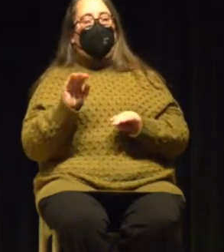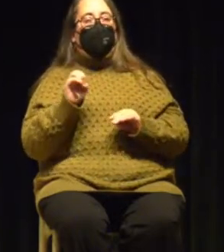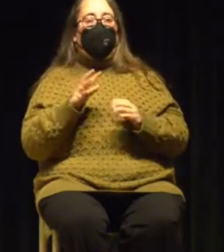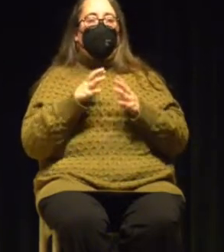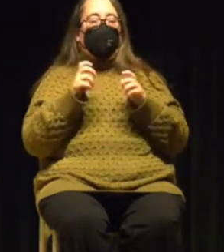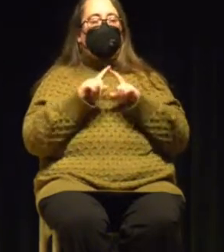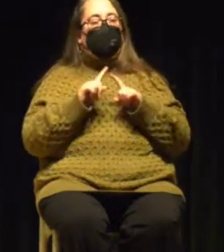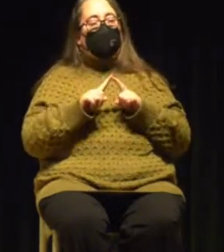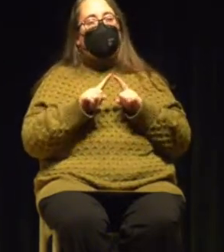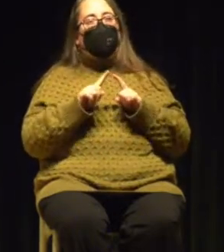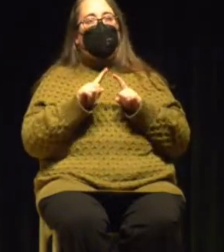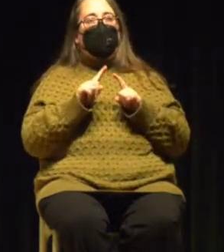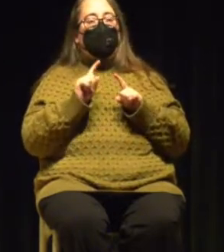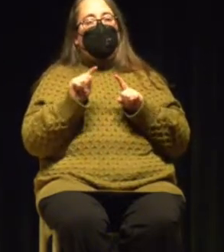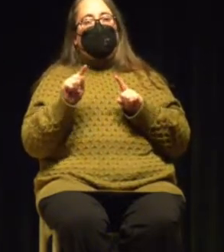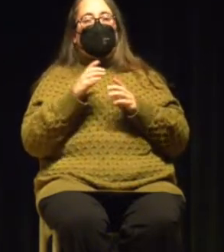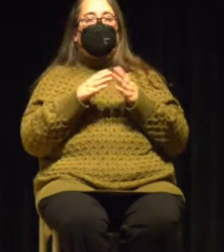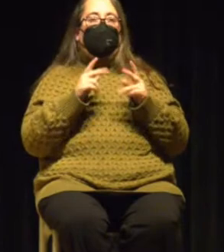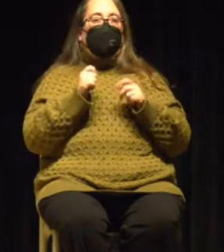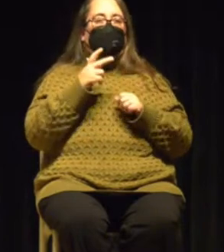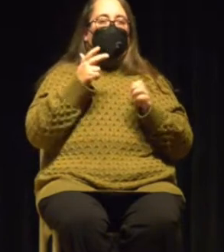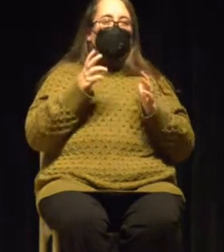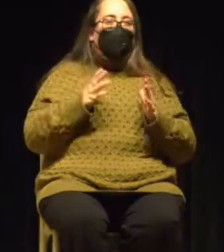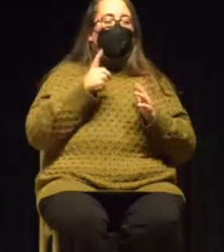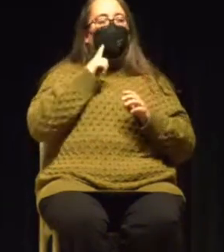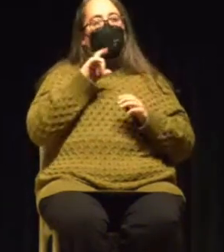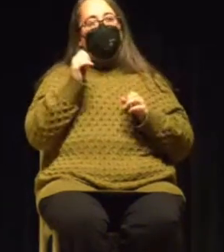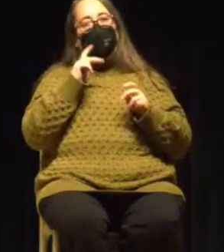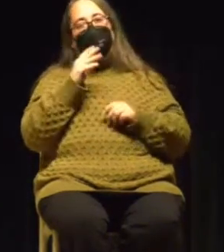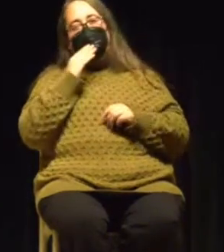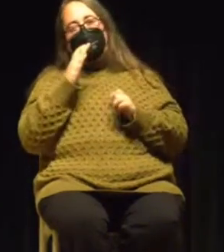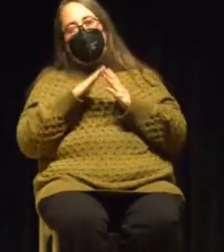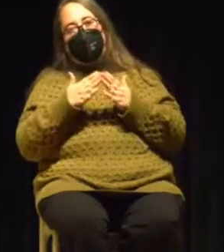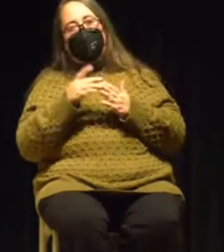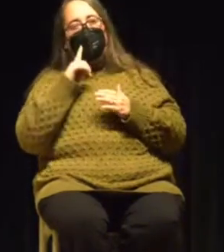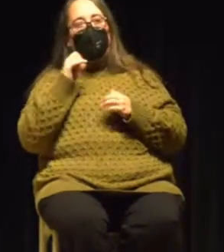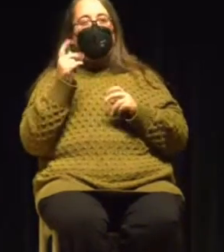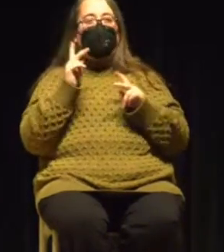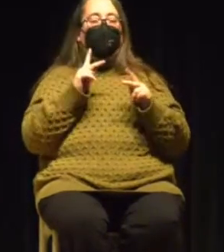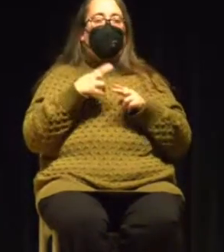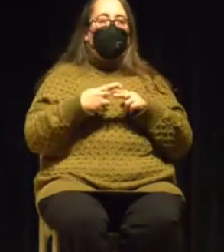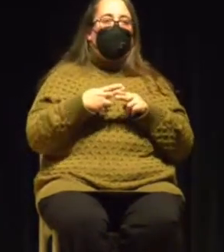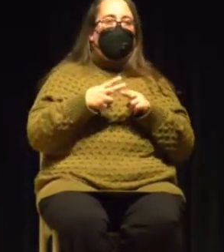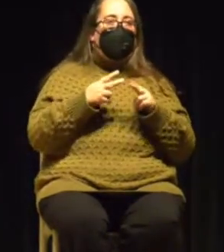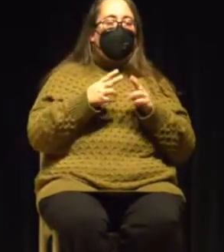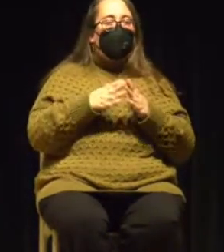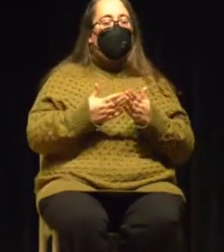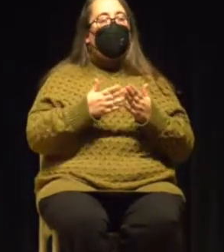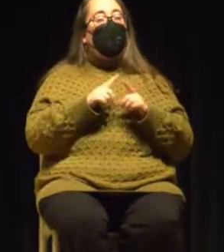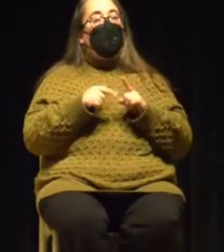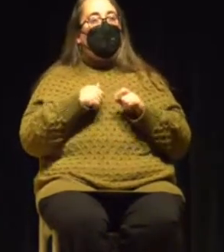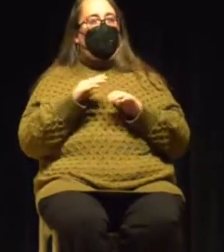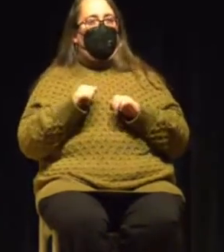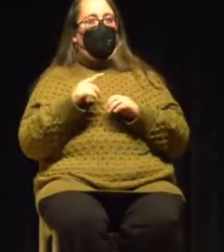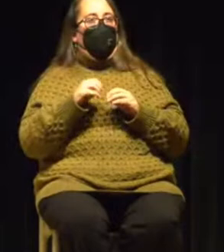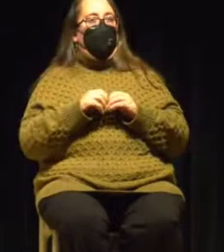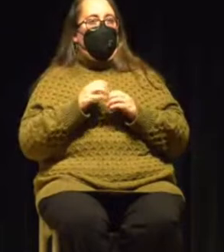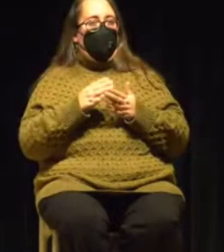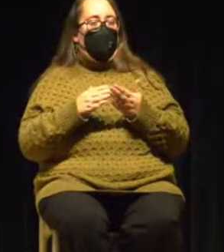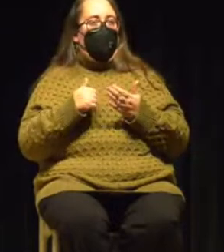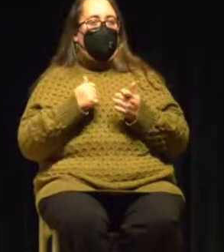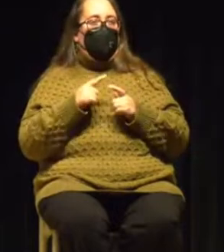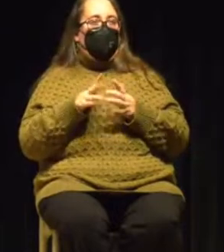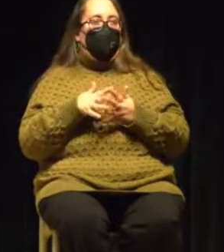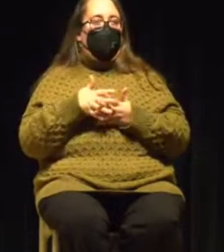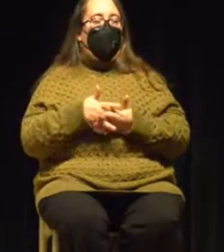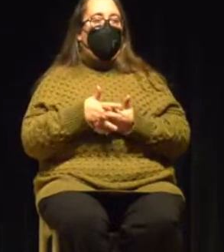And so some people are going to take this as an immigrant story. For others, it's going to be a food memoir. For others, it'll be about the weight. But I do hope one other aspect in here that I try to